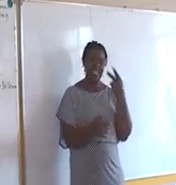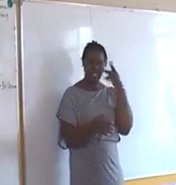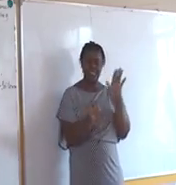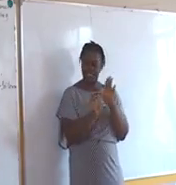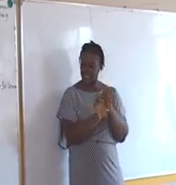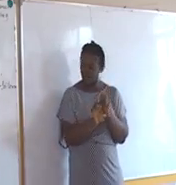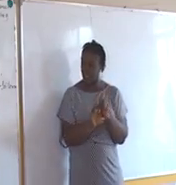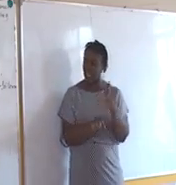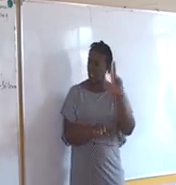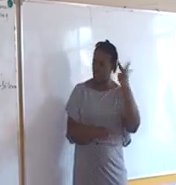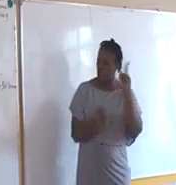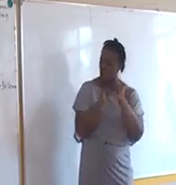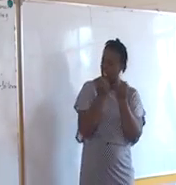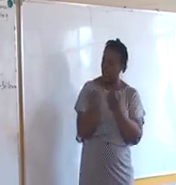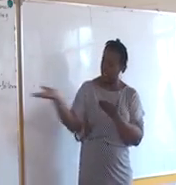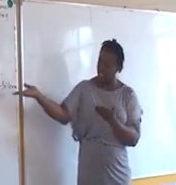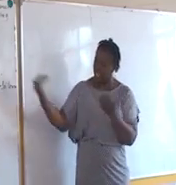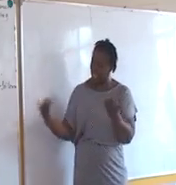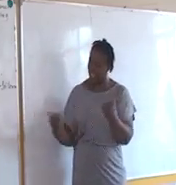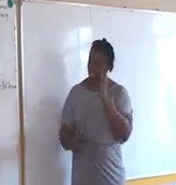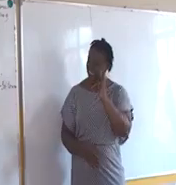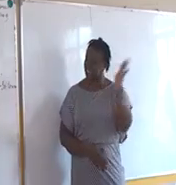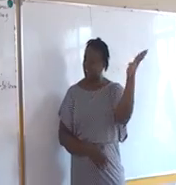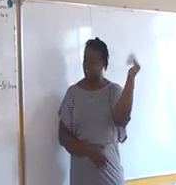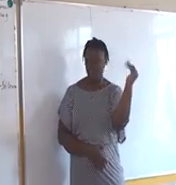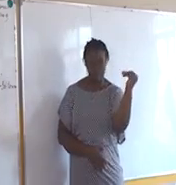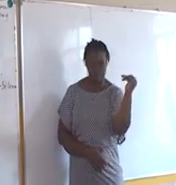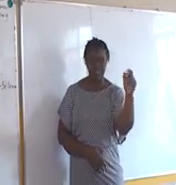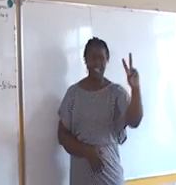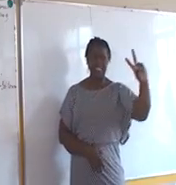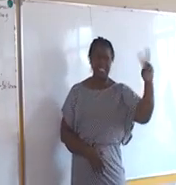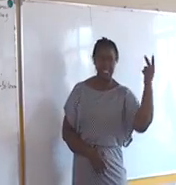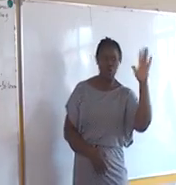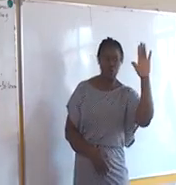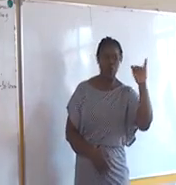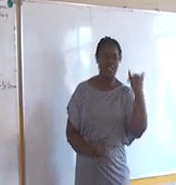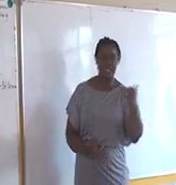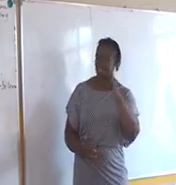here is 15 and the second 10 is 10. So we have